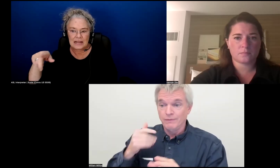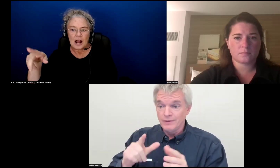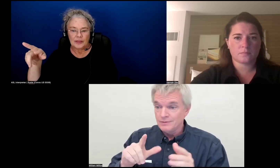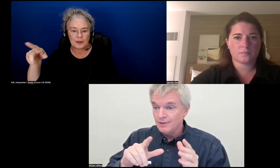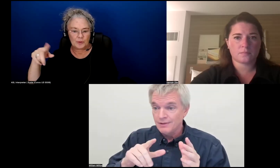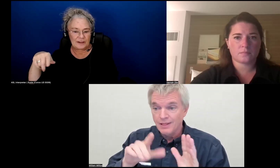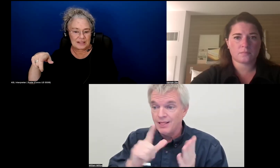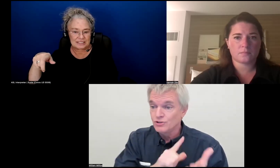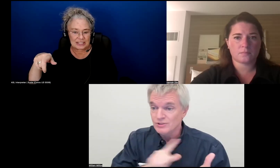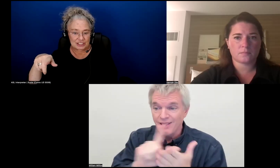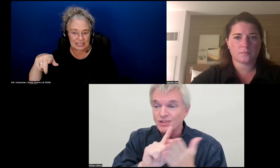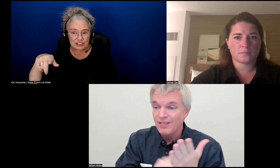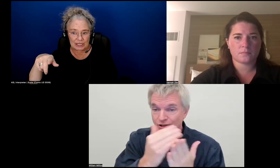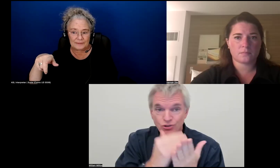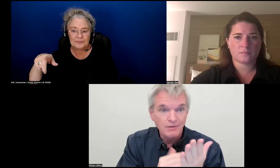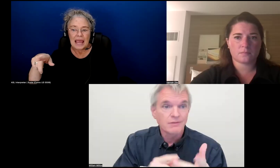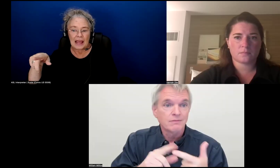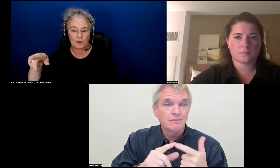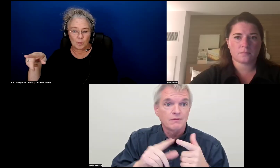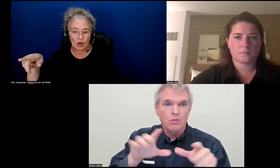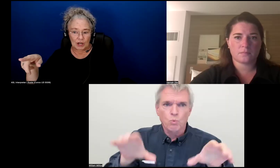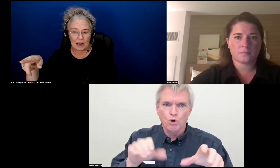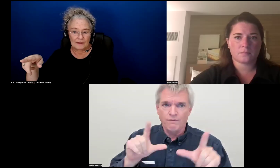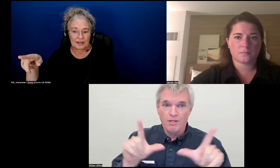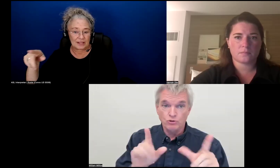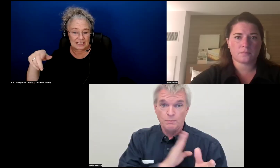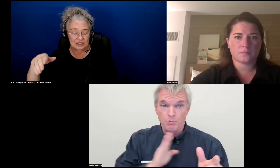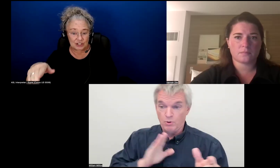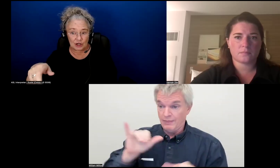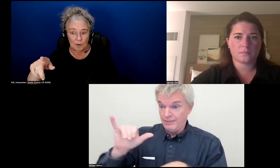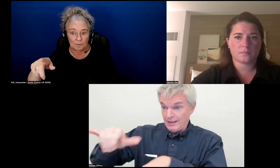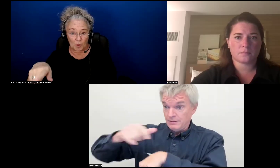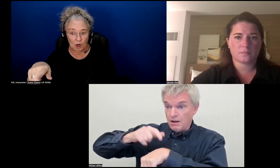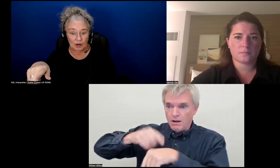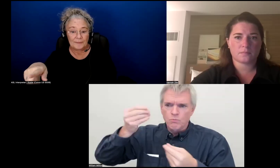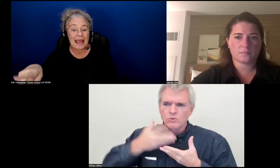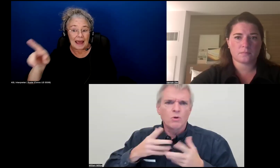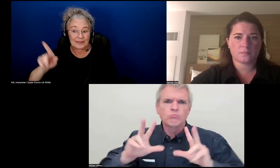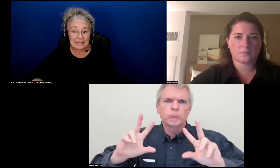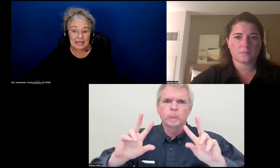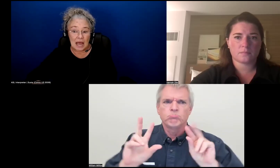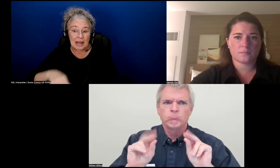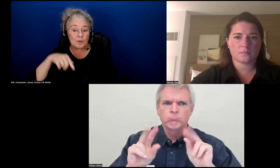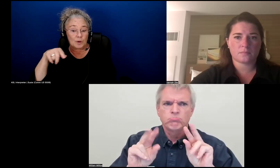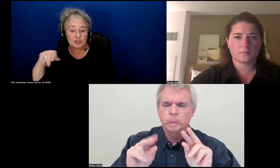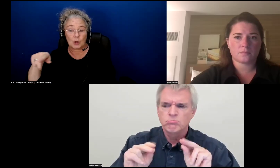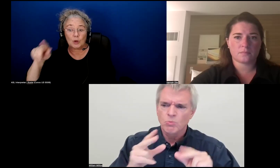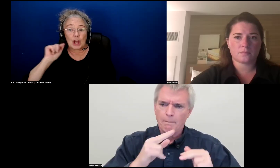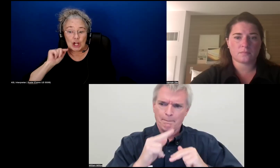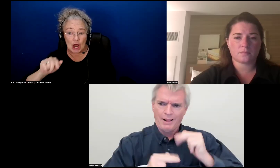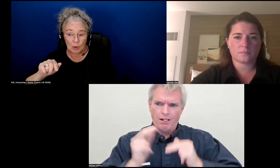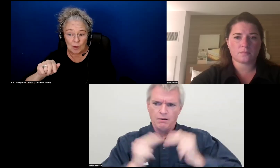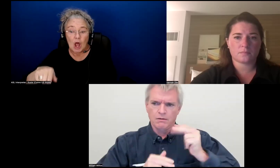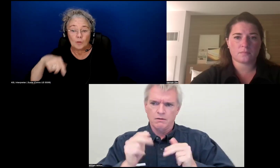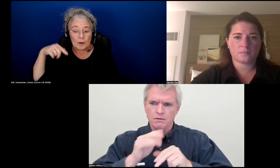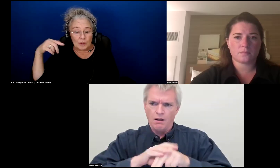date, the previous legislation, and the work of the licensure board. At that time, we were told